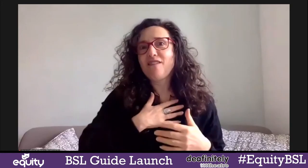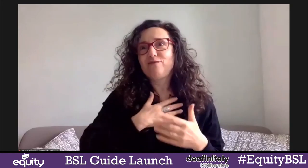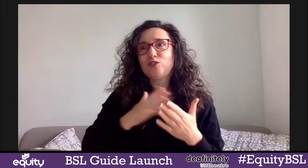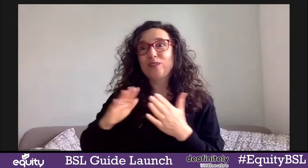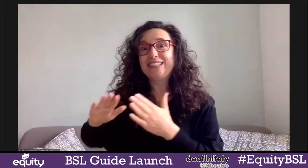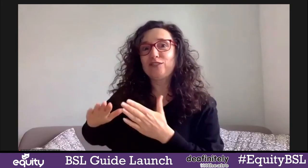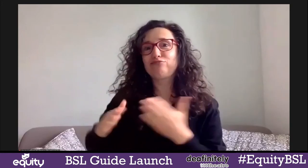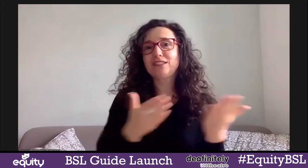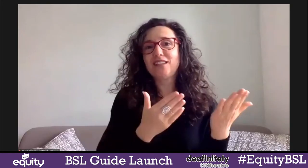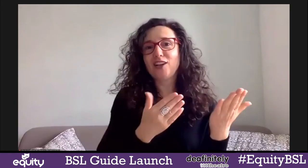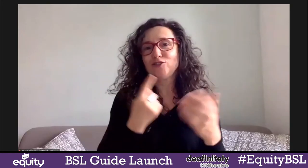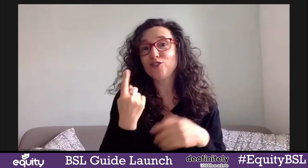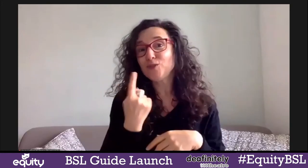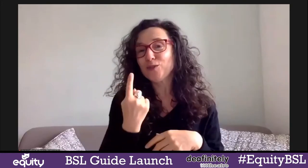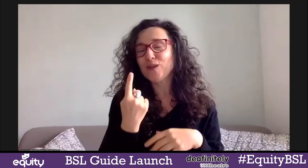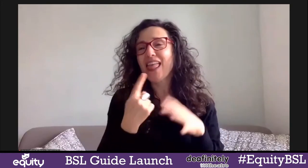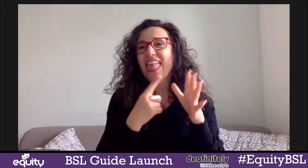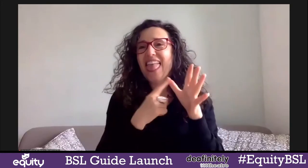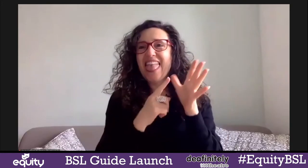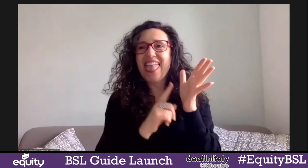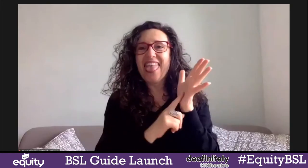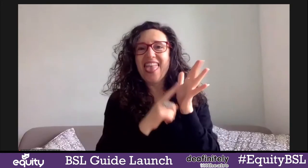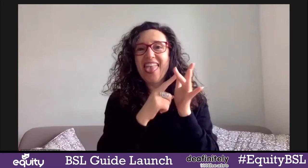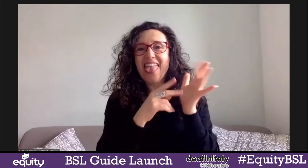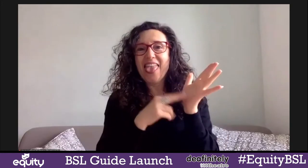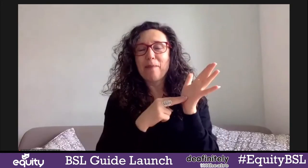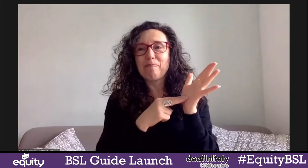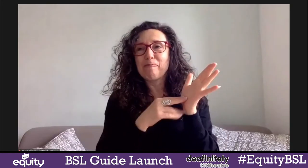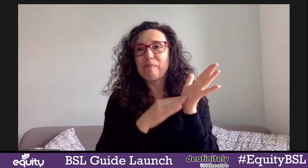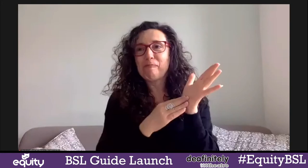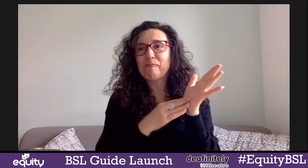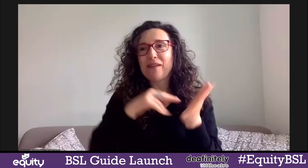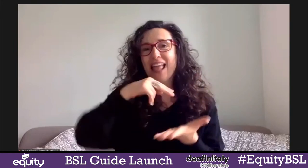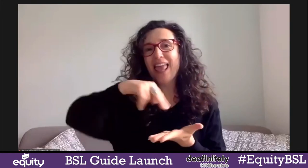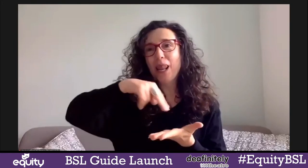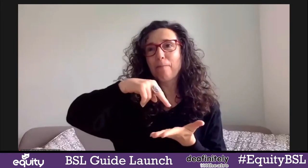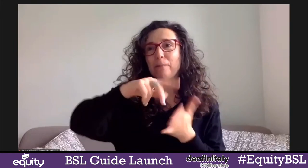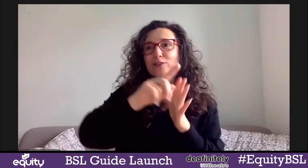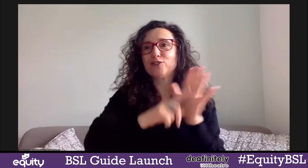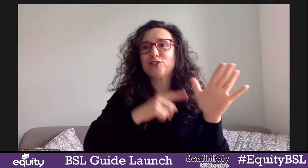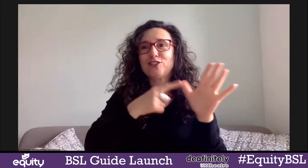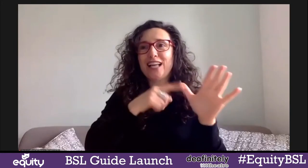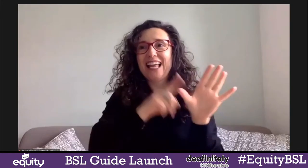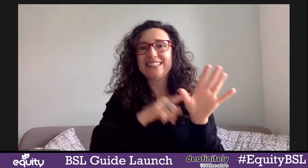Excellent, thank you. So the next part of this session is for me to introduce to you all Alim Jayda.